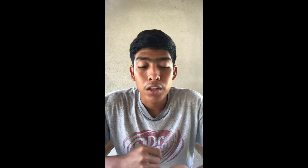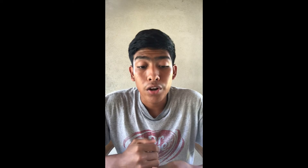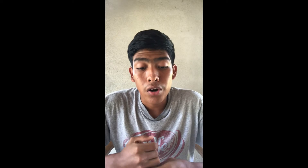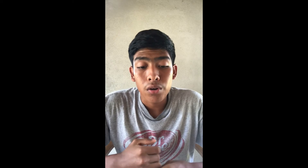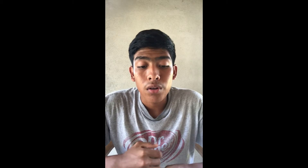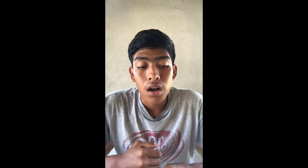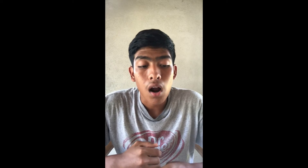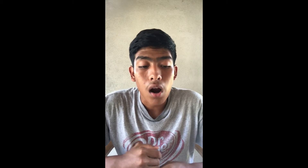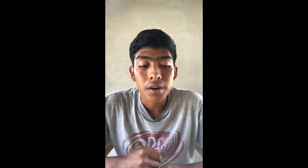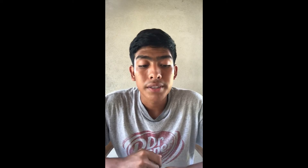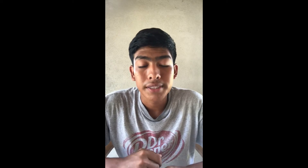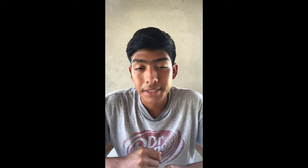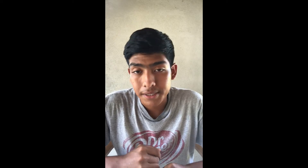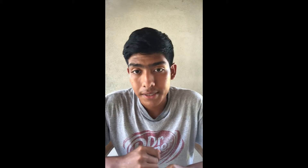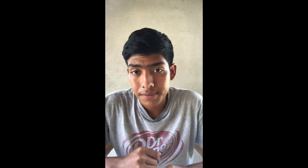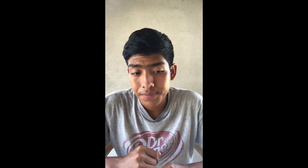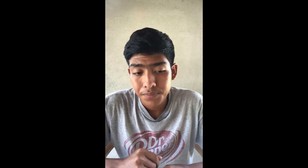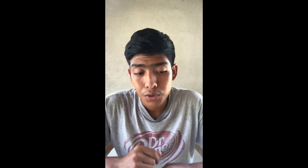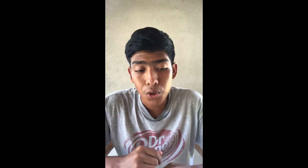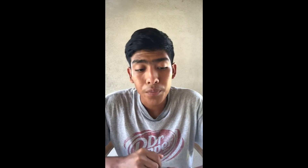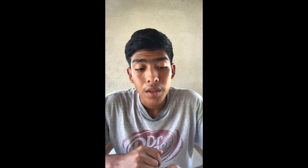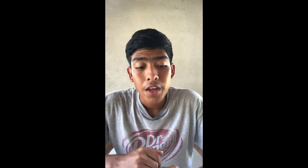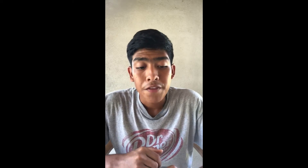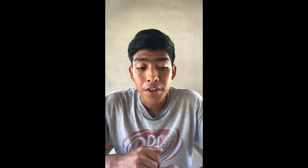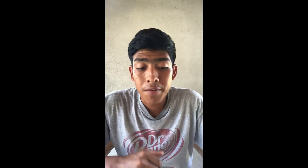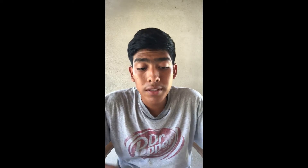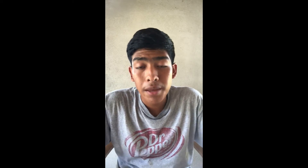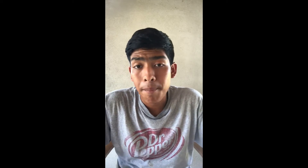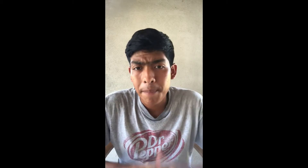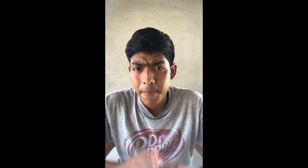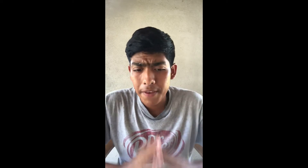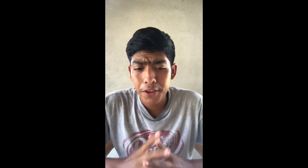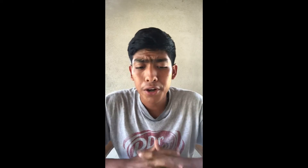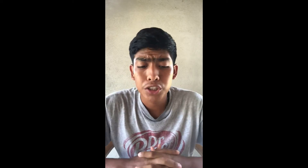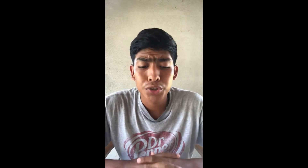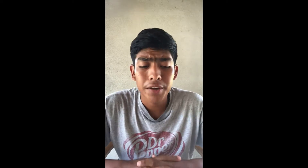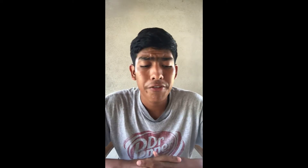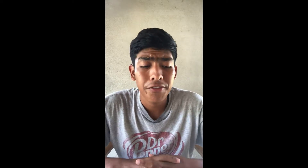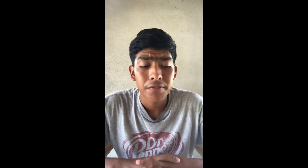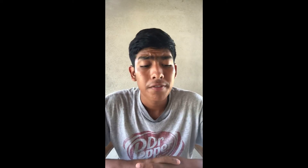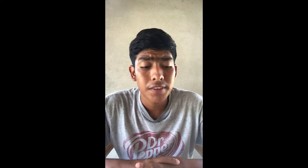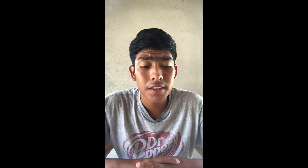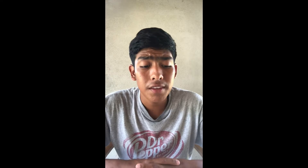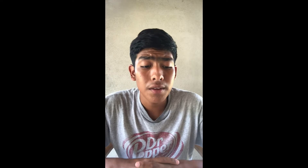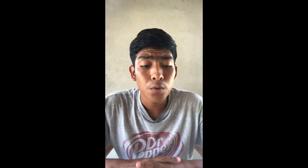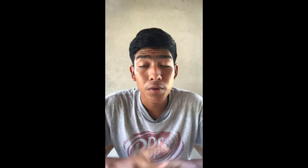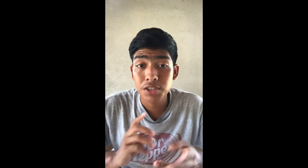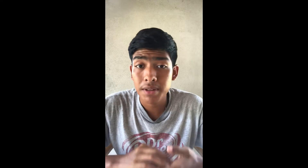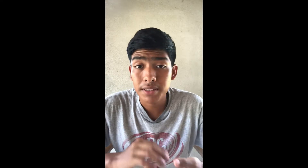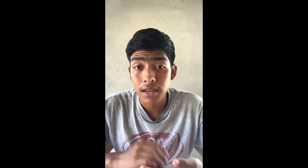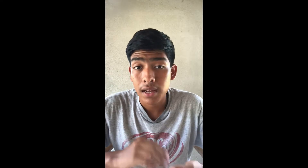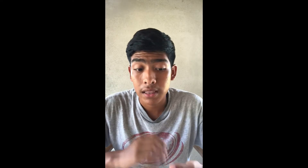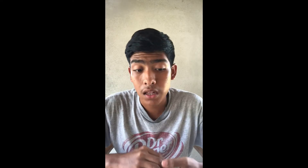little girl called Titi. So, nervously plaiting her dress, Titi, which means a little